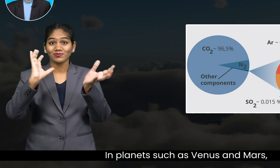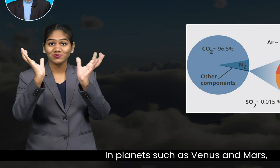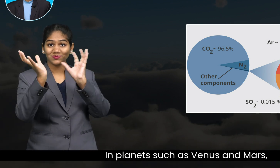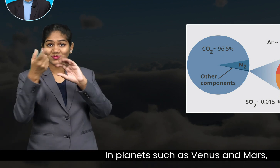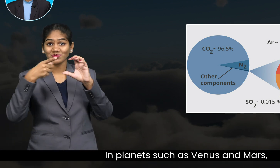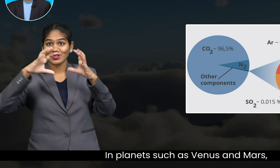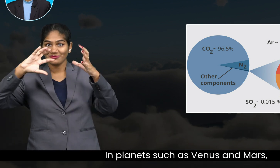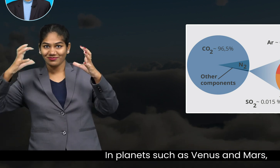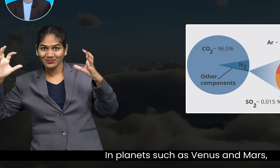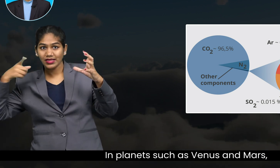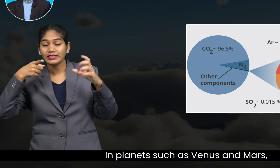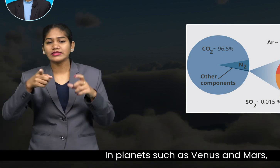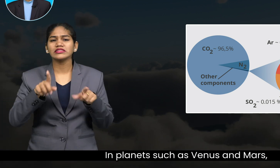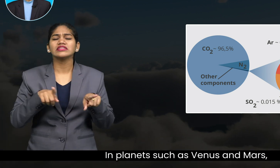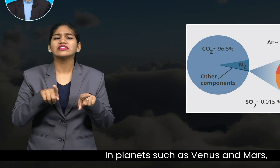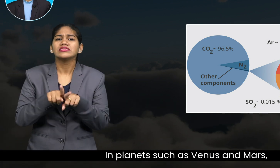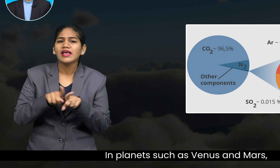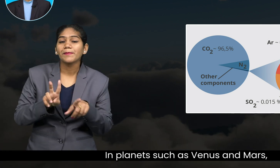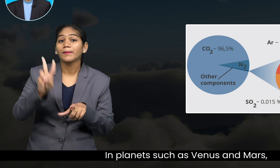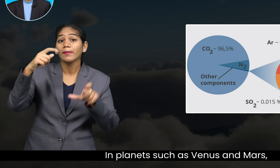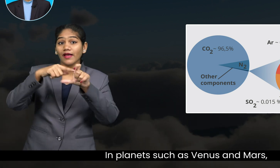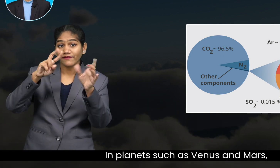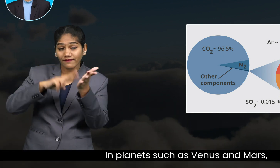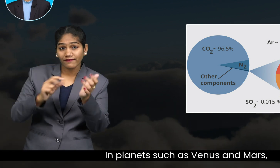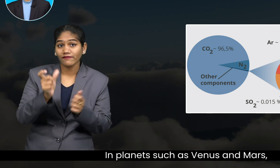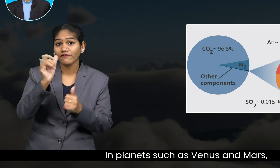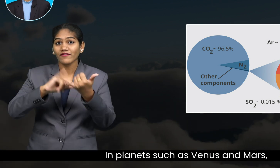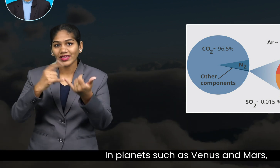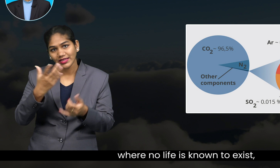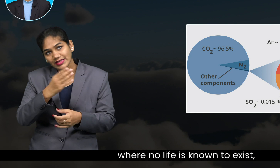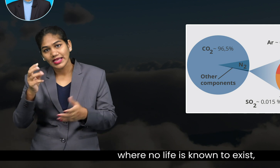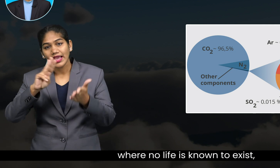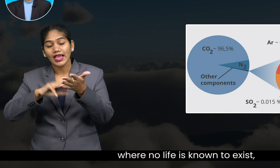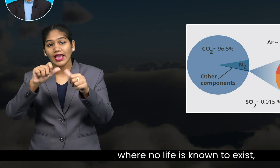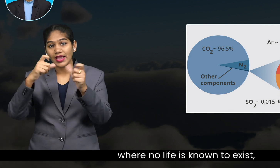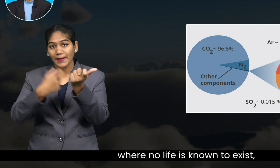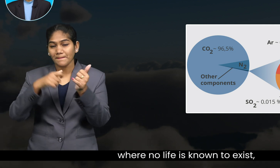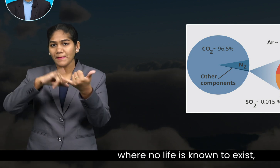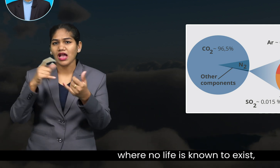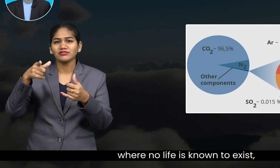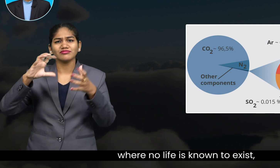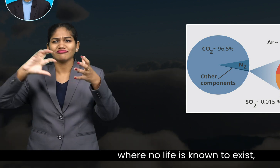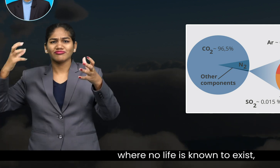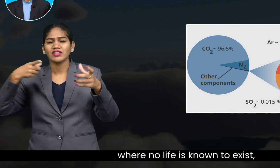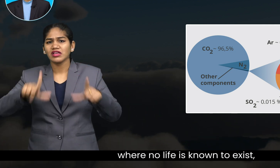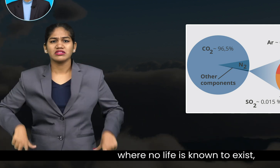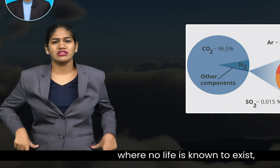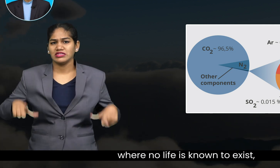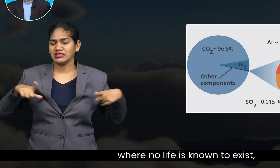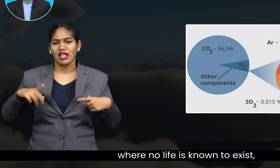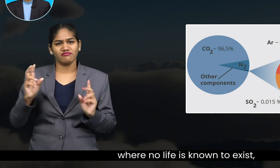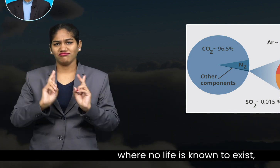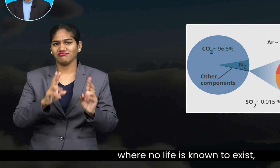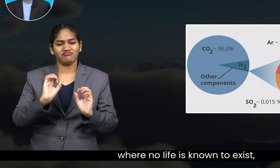In planets such as Venus and Mars, where no life is known to